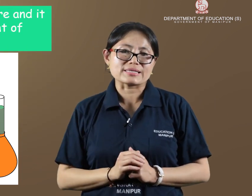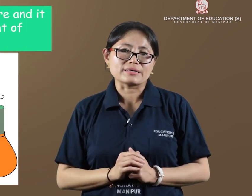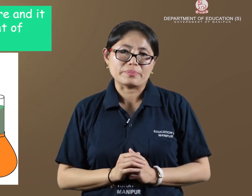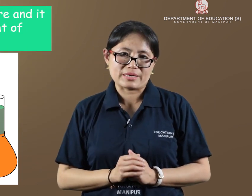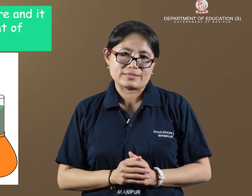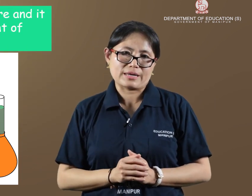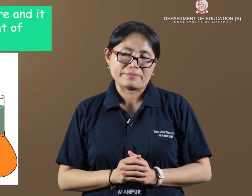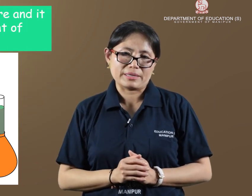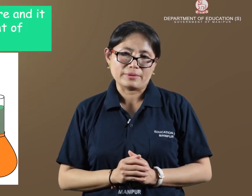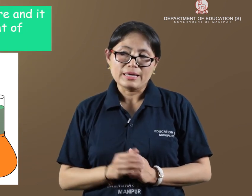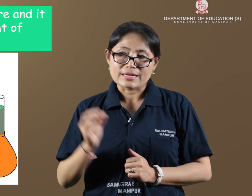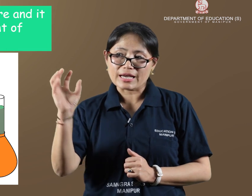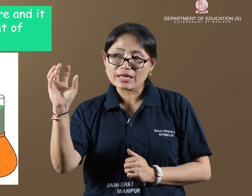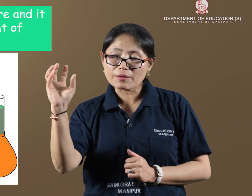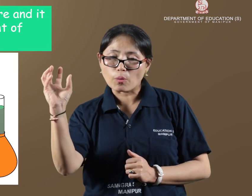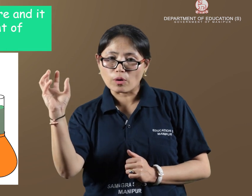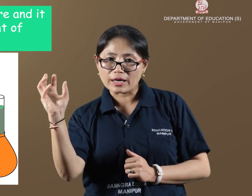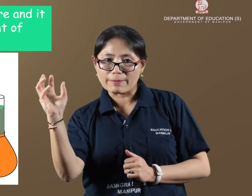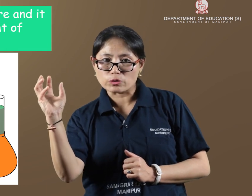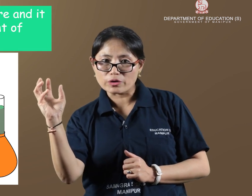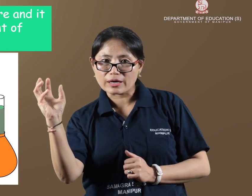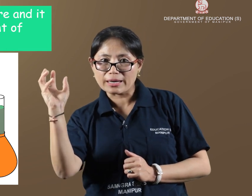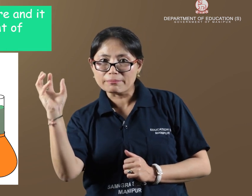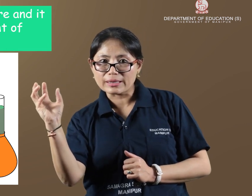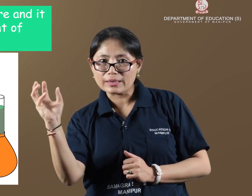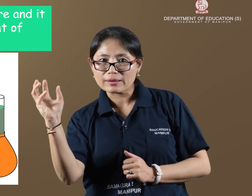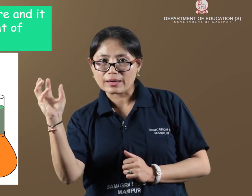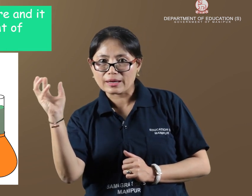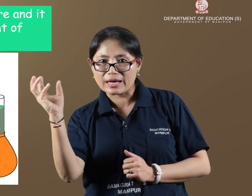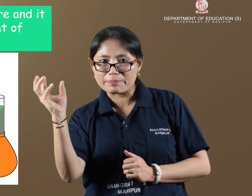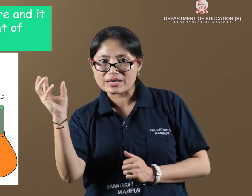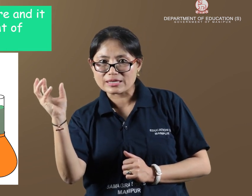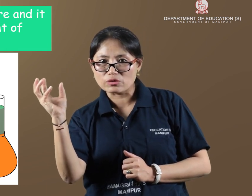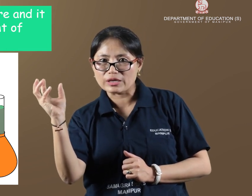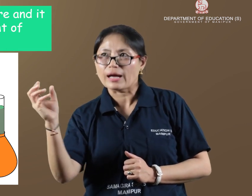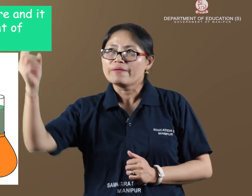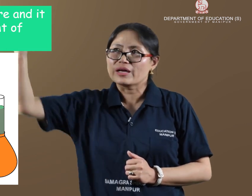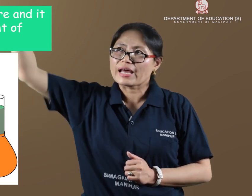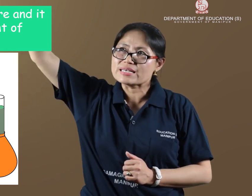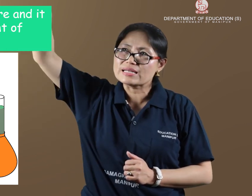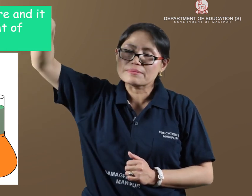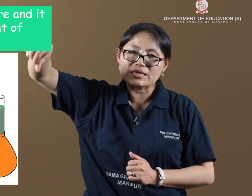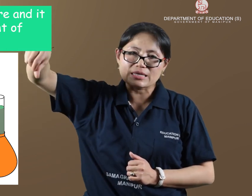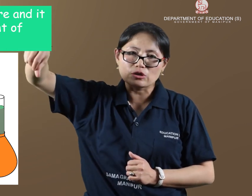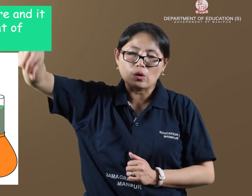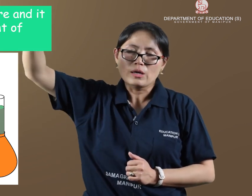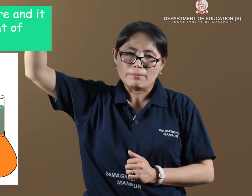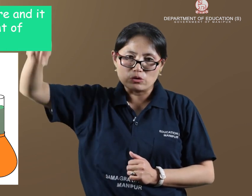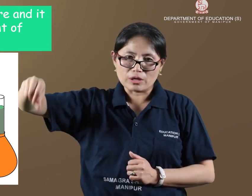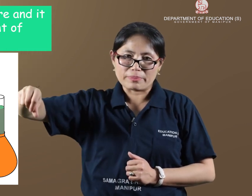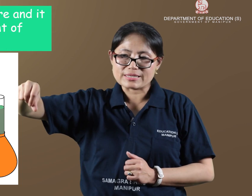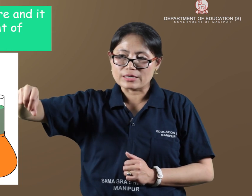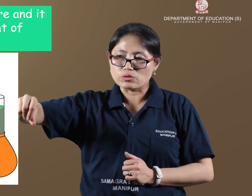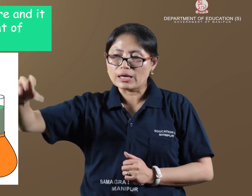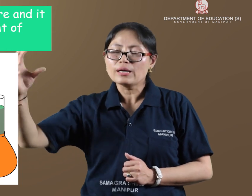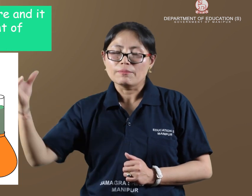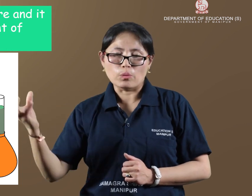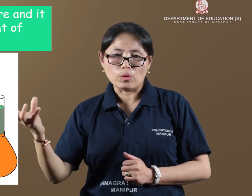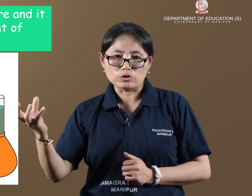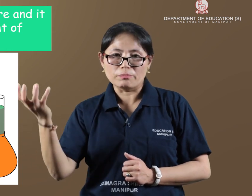exert pressure have ne ba sai nang gi ball kam thori to karam ba kari pressure adu dia nang na hejal libe ising do madu ge pressure do na ball do